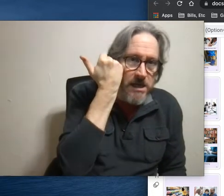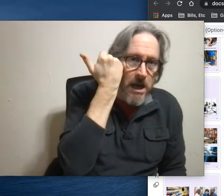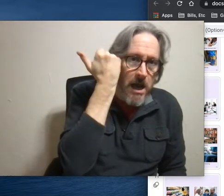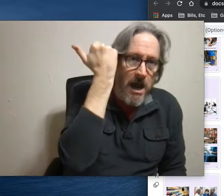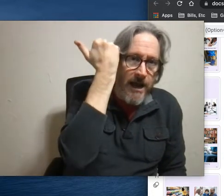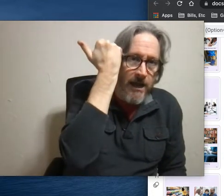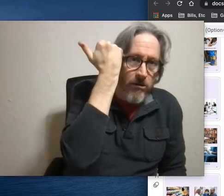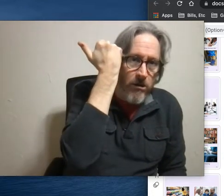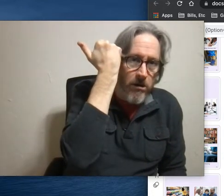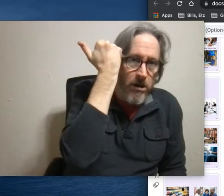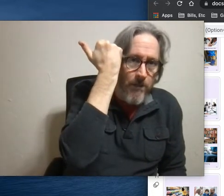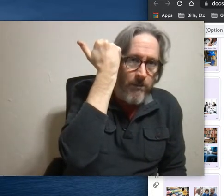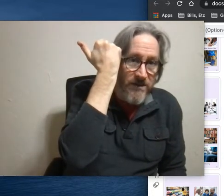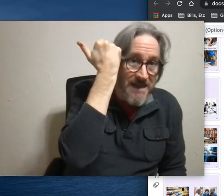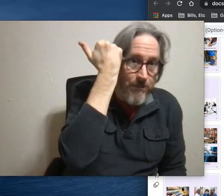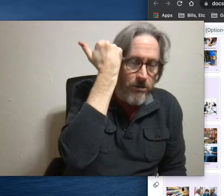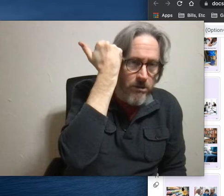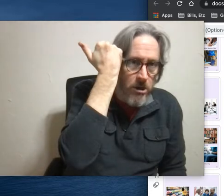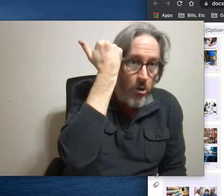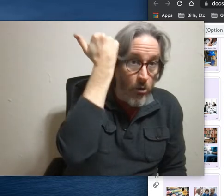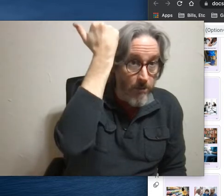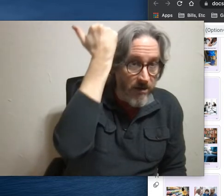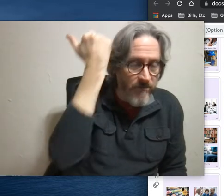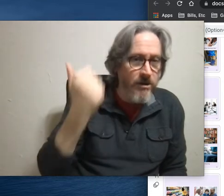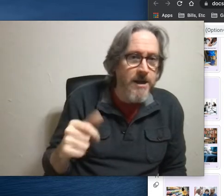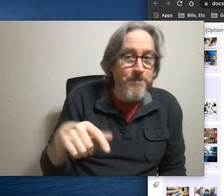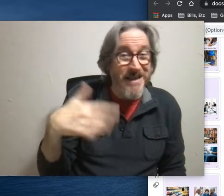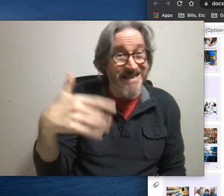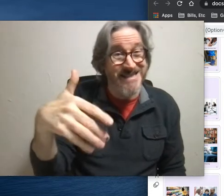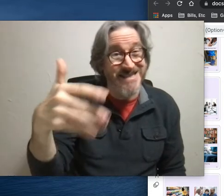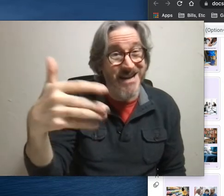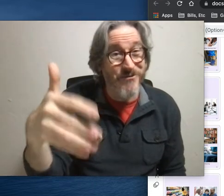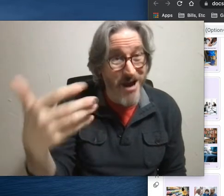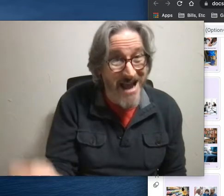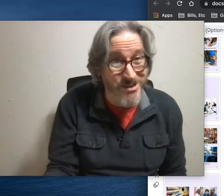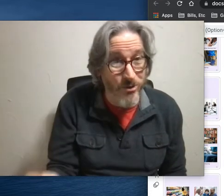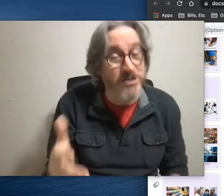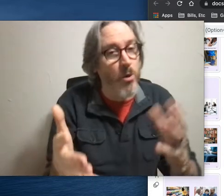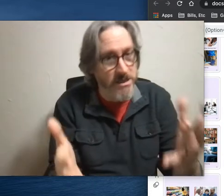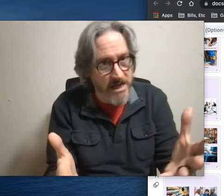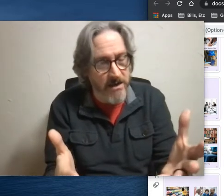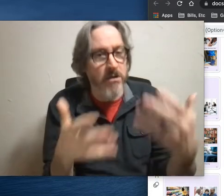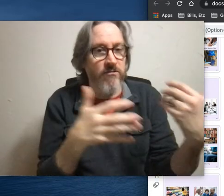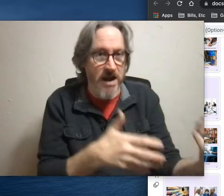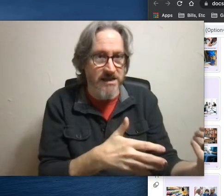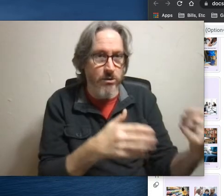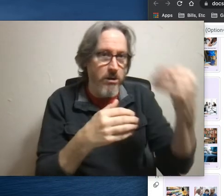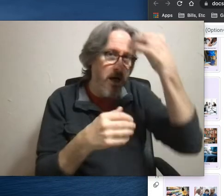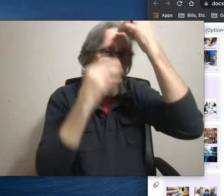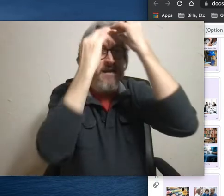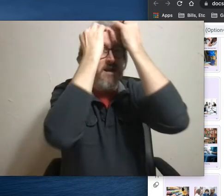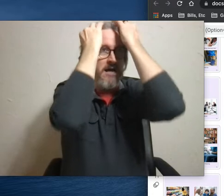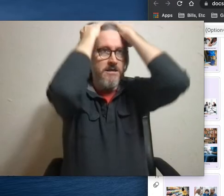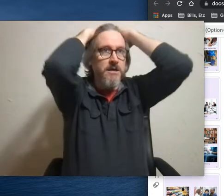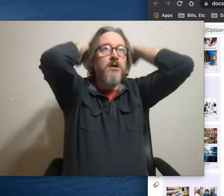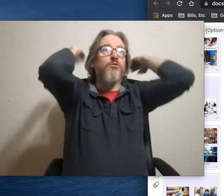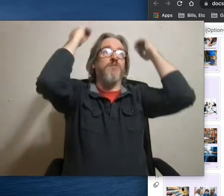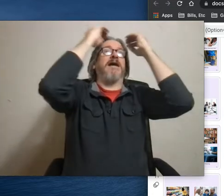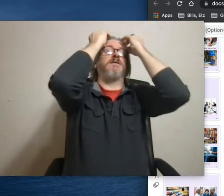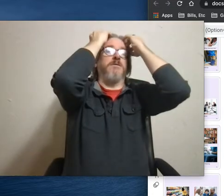this high or up around the temple or above, it's the sign for asshole. It's one sign for asshole. And